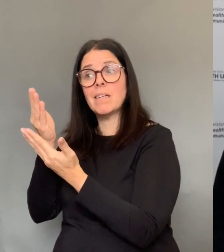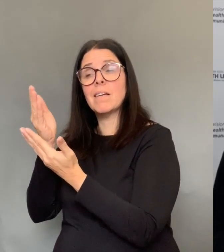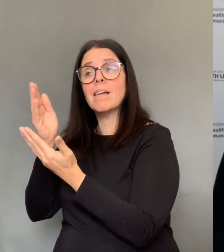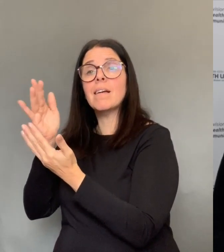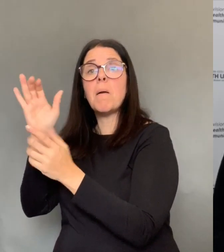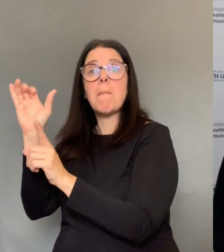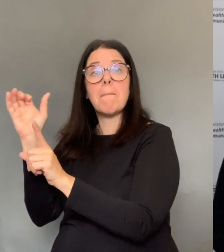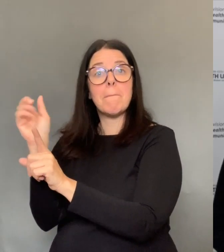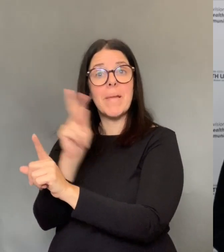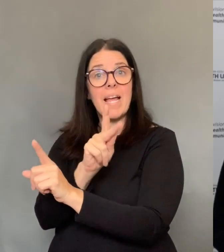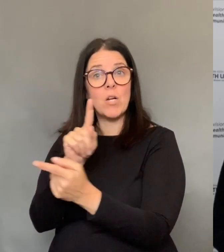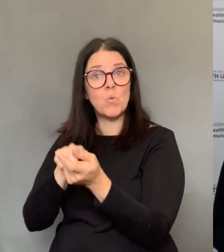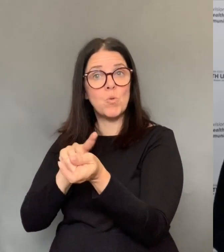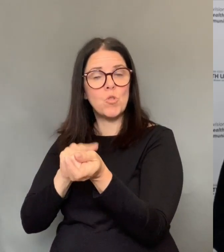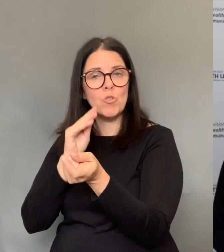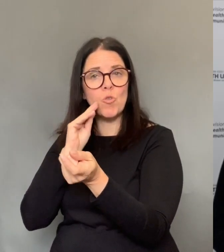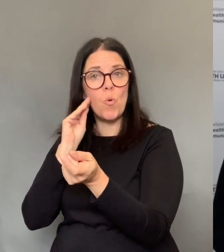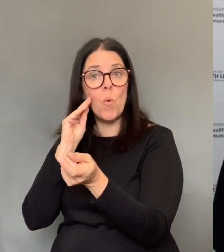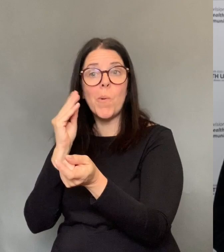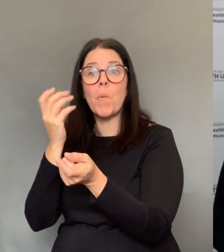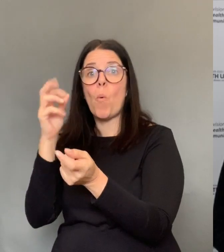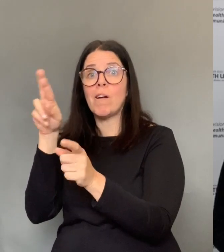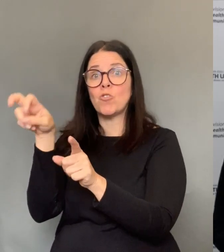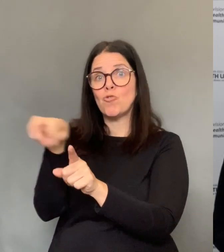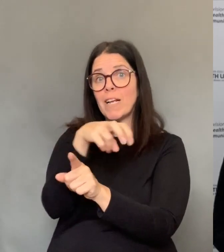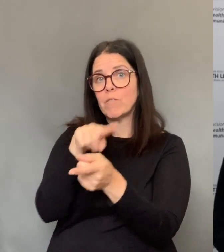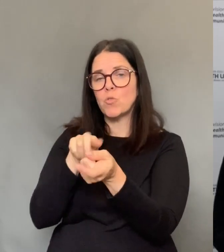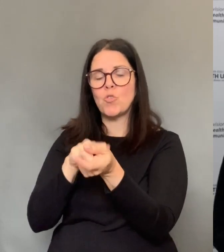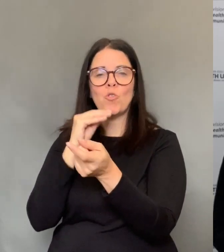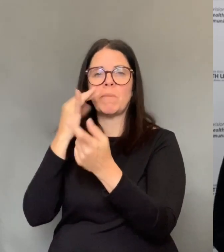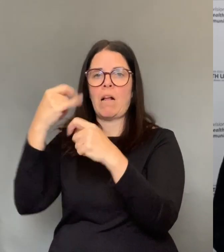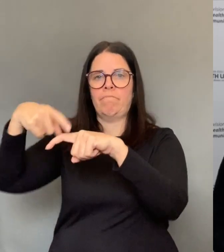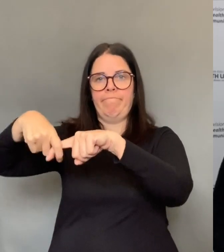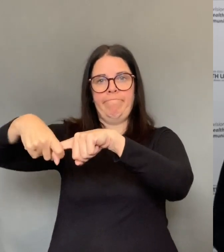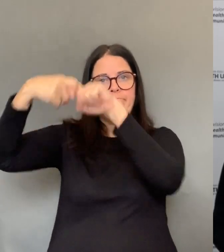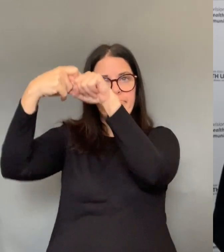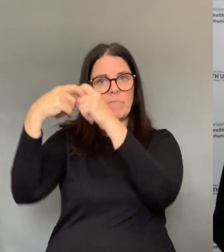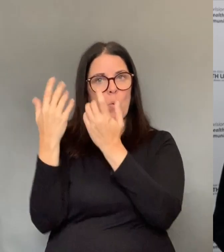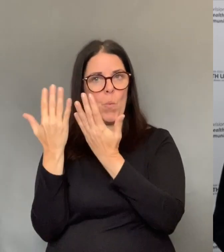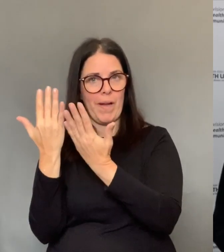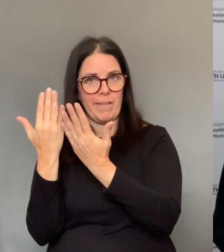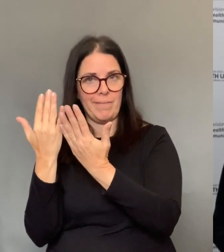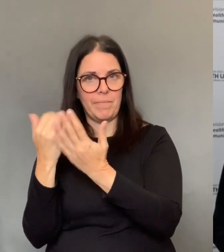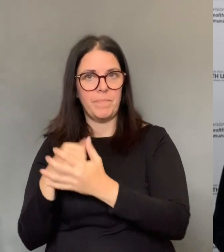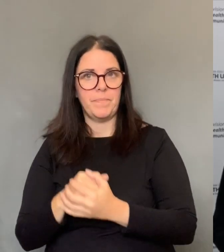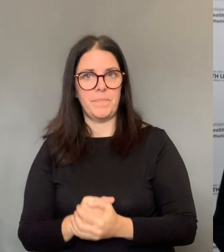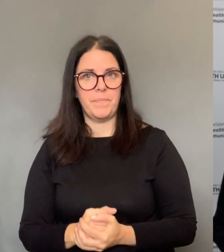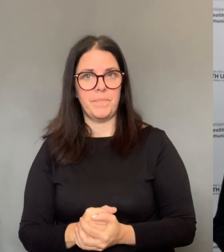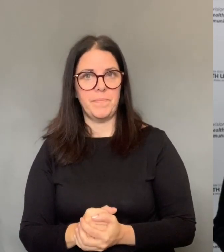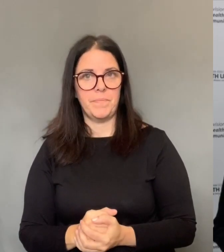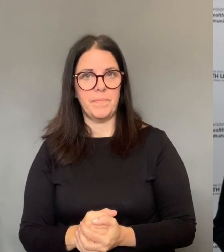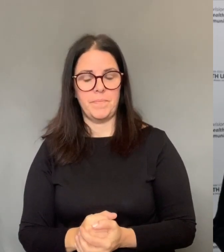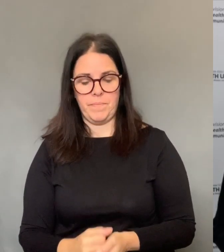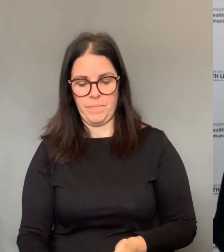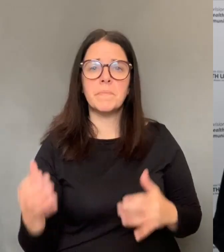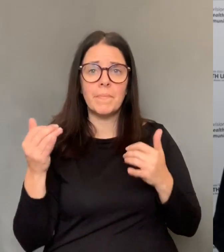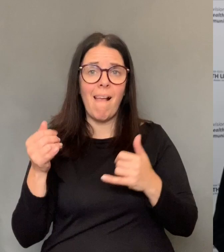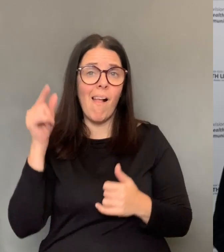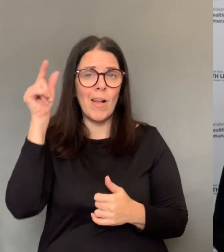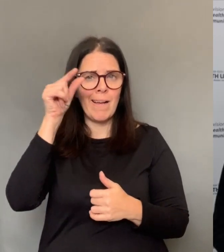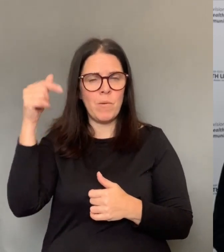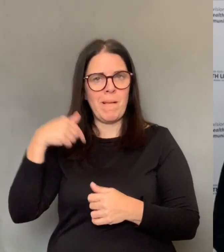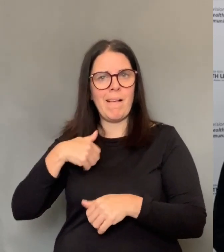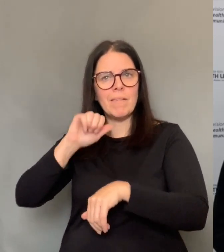WECHU.org for the most current information and case counts. Symptoms of COVID-19 include fever, cough, or